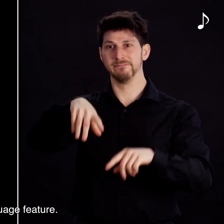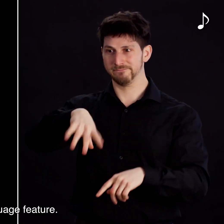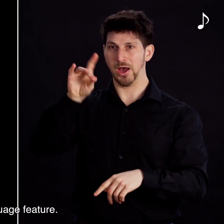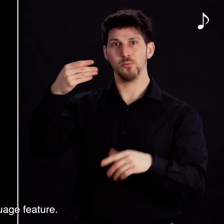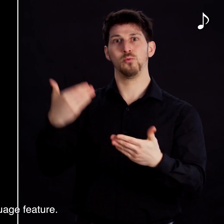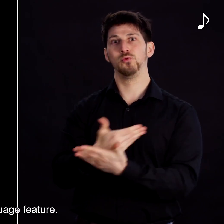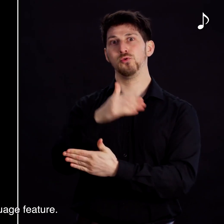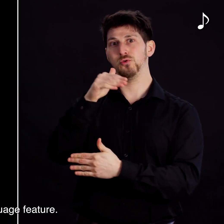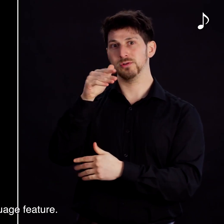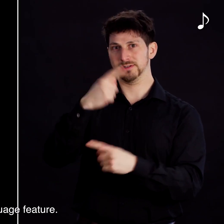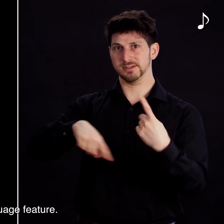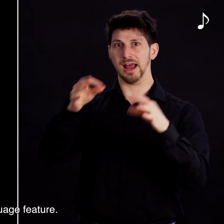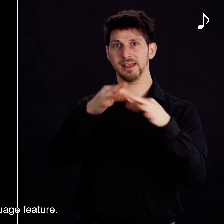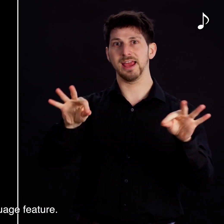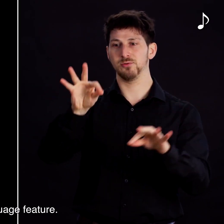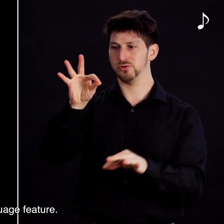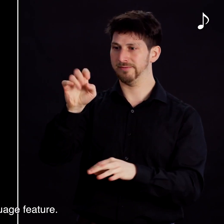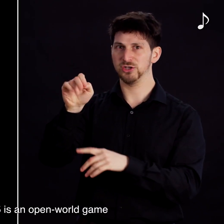new sign language feature.